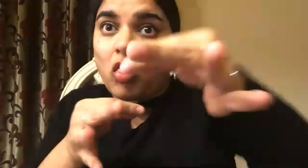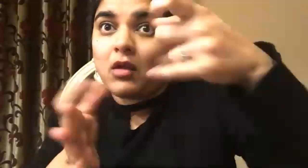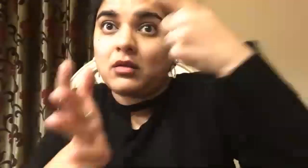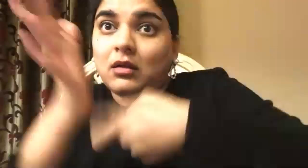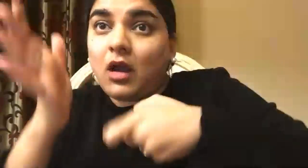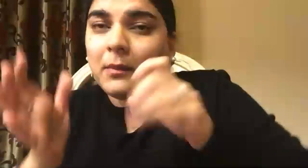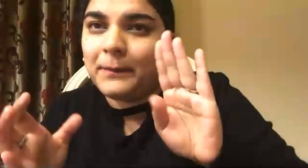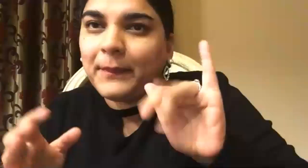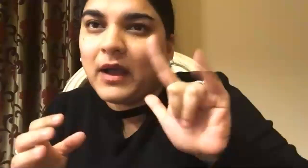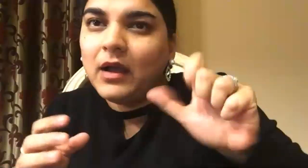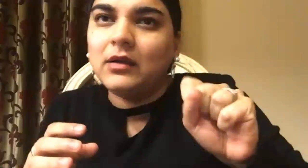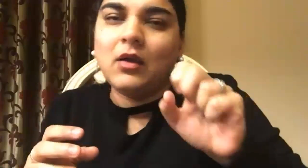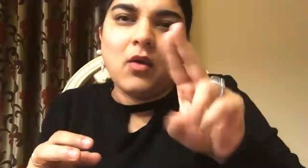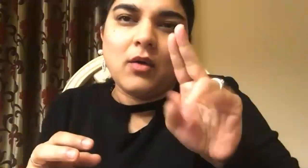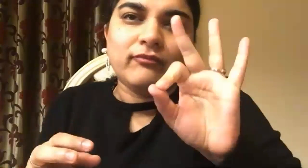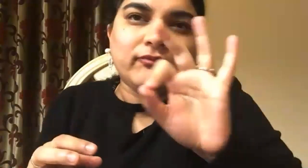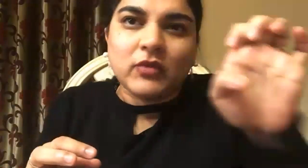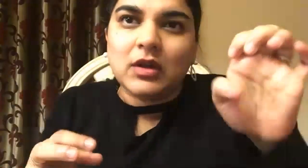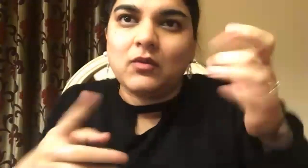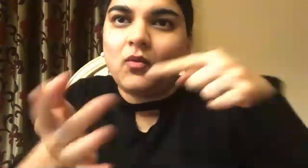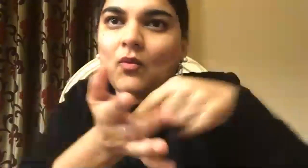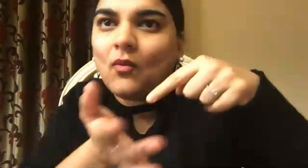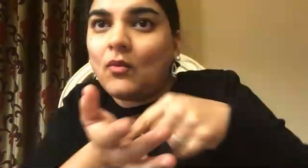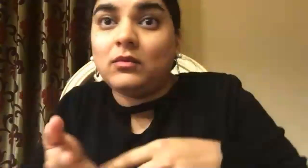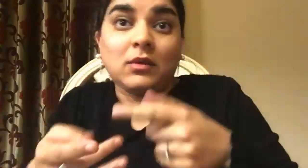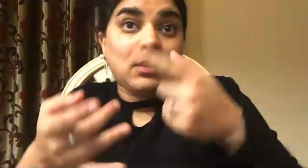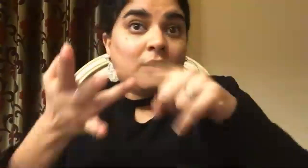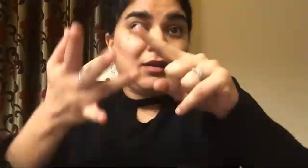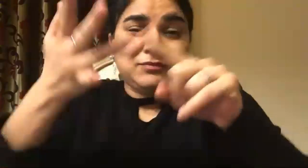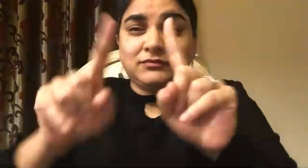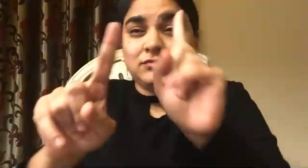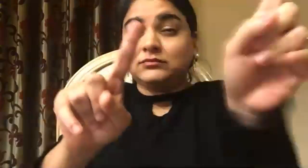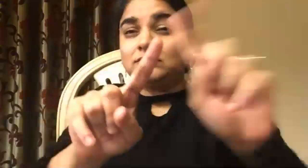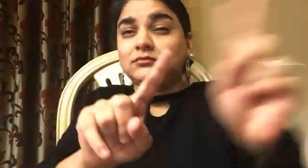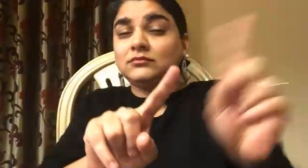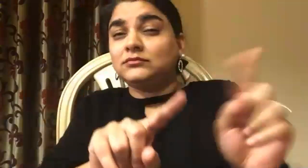finest, they're just not being allowed to do their job. They don't want to. or if they're getting a fine and